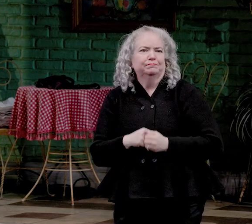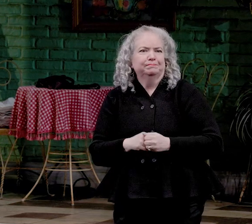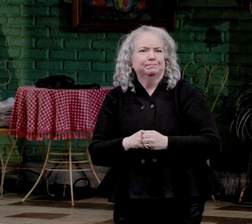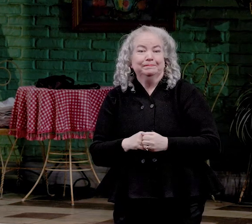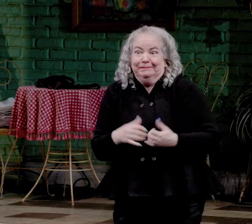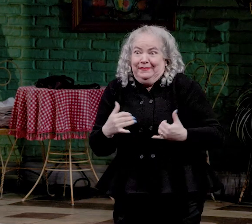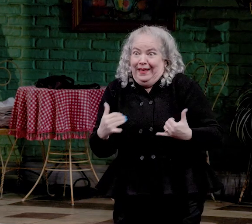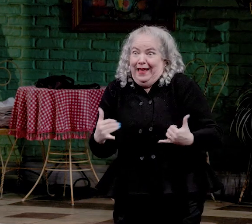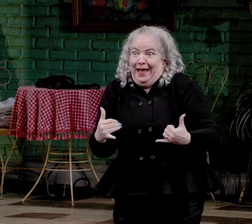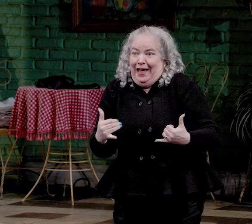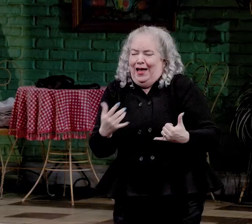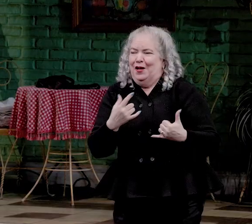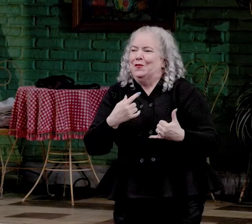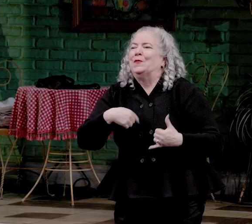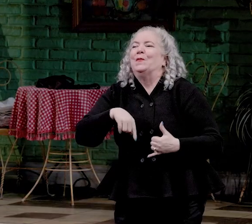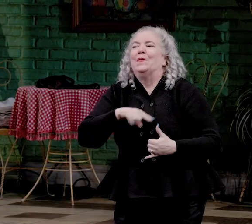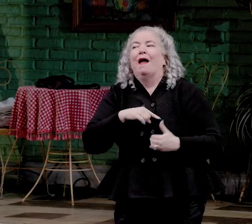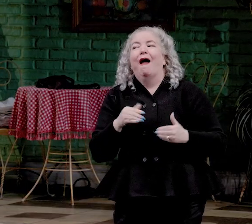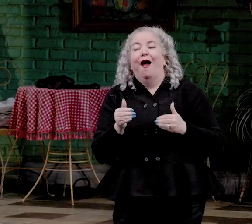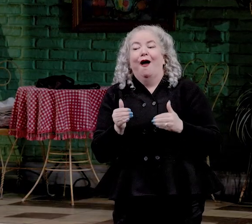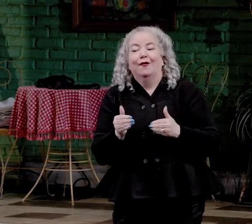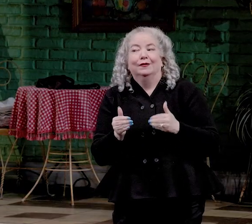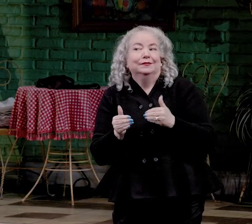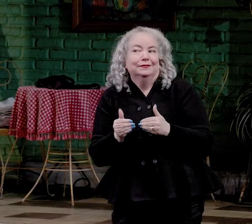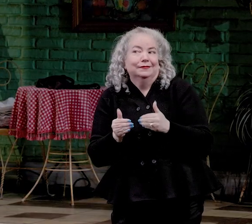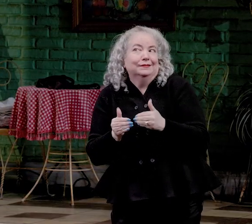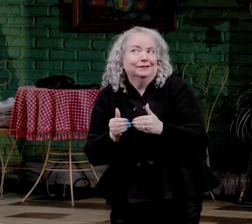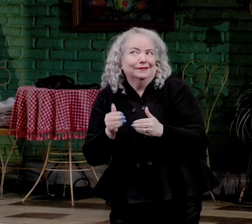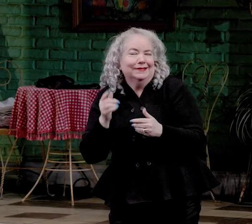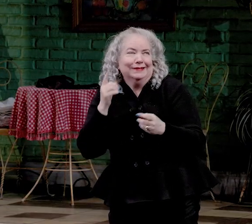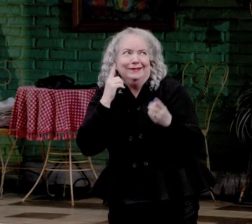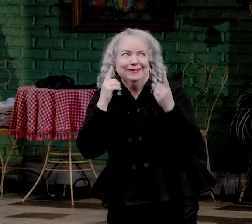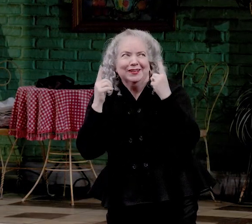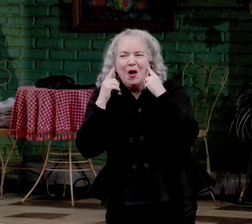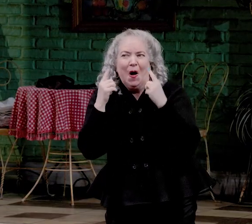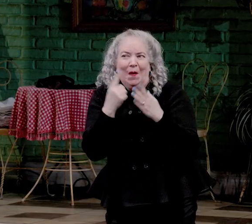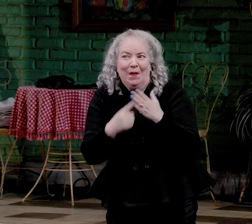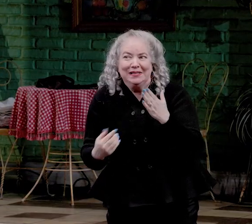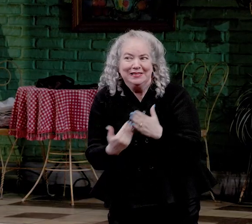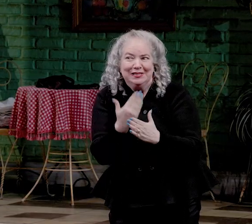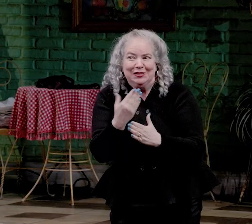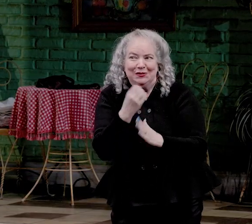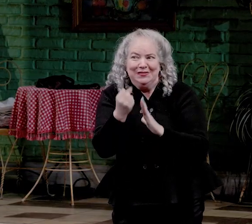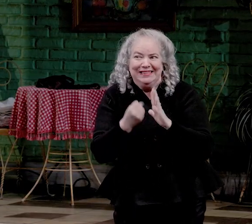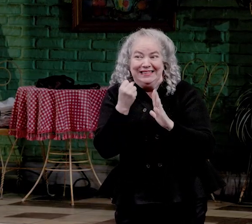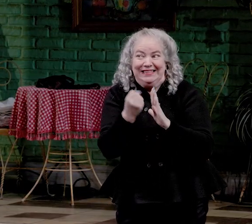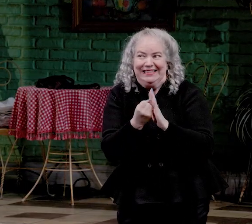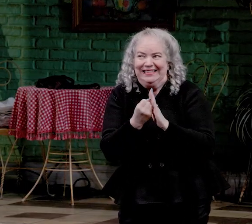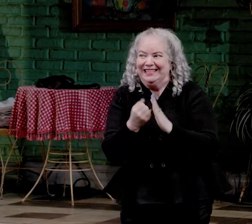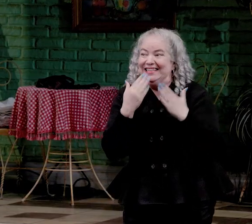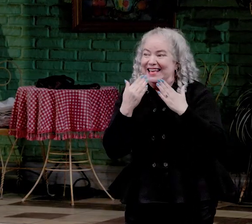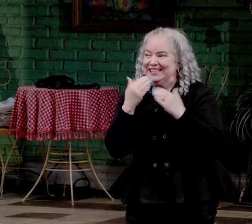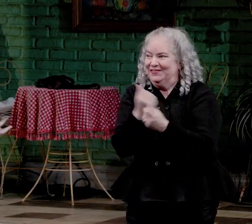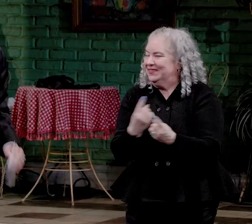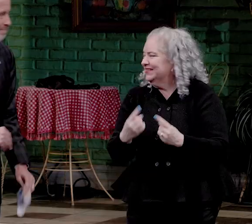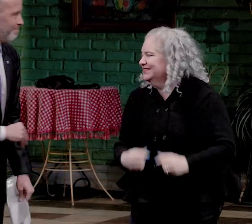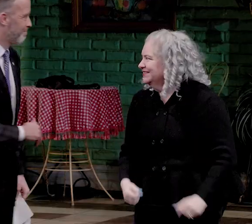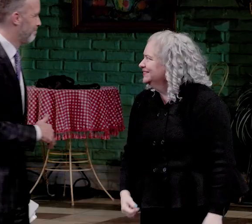And now, we are that much closer to hearing what the upcoming season has in store. Thanks,